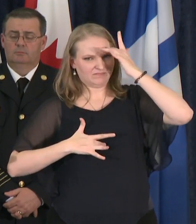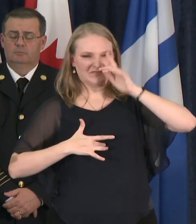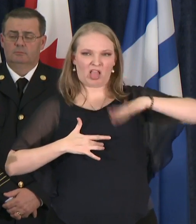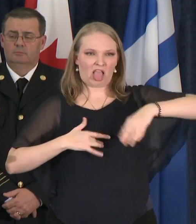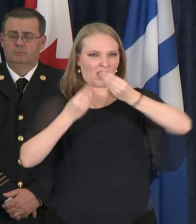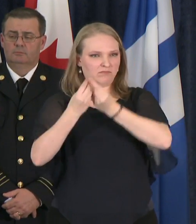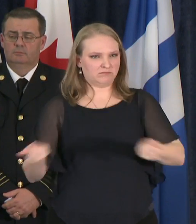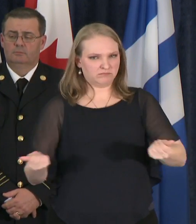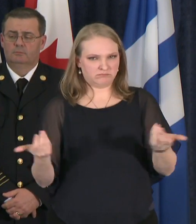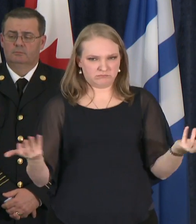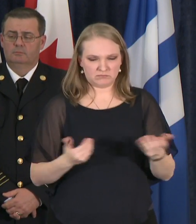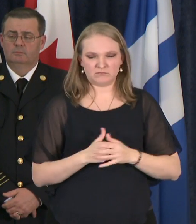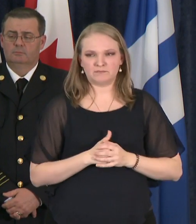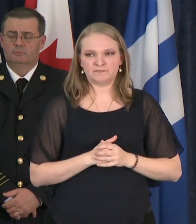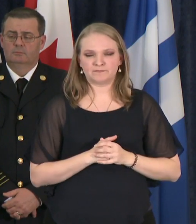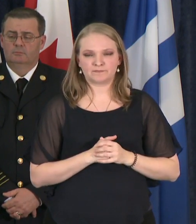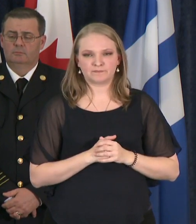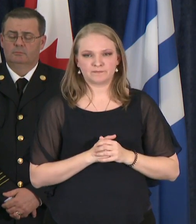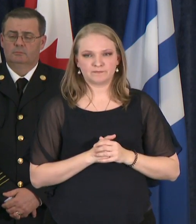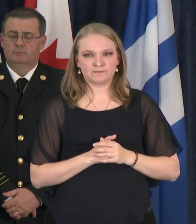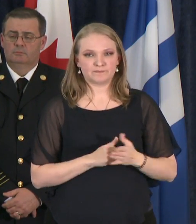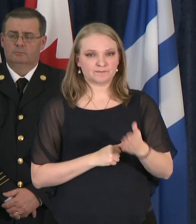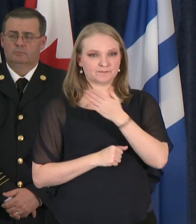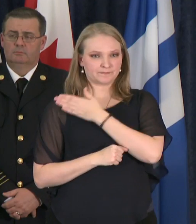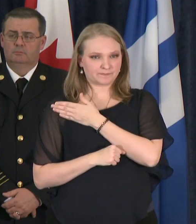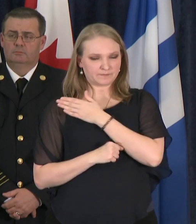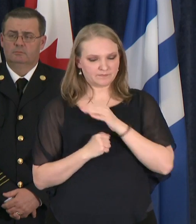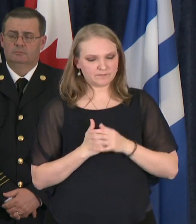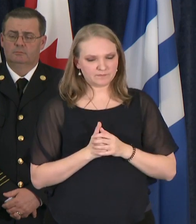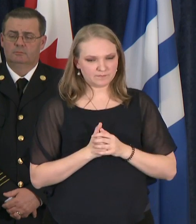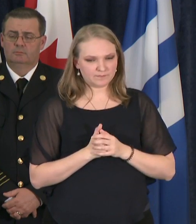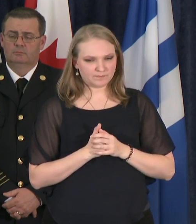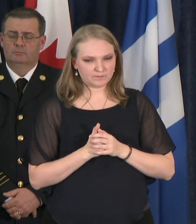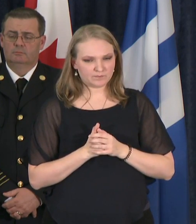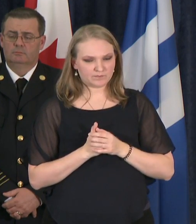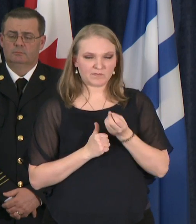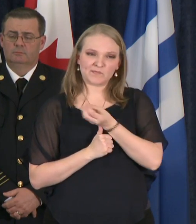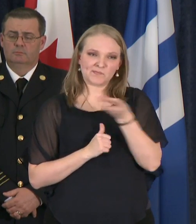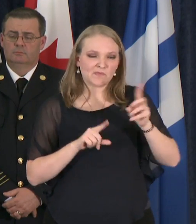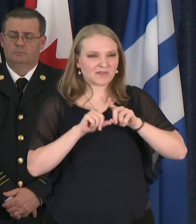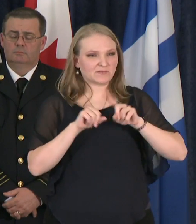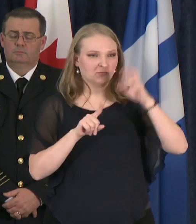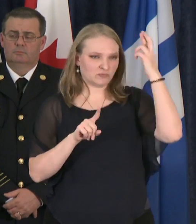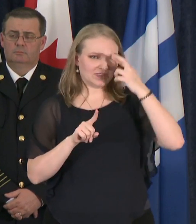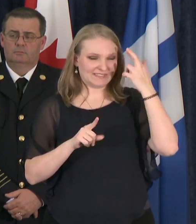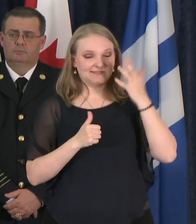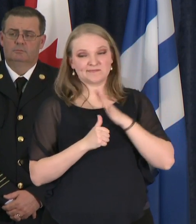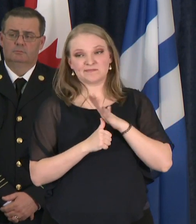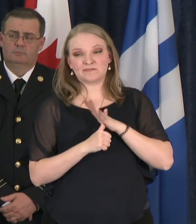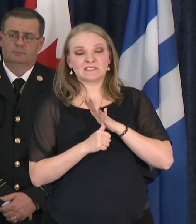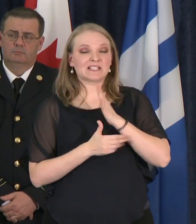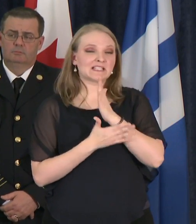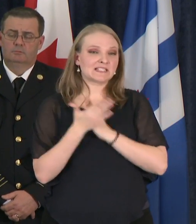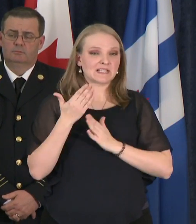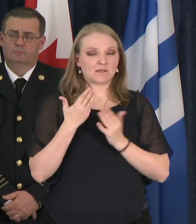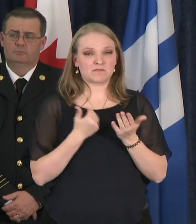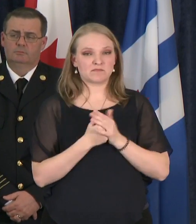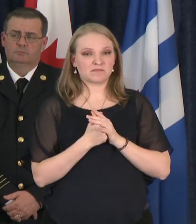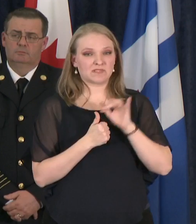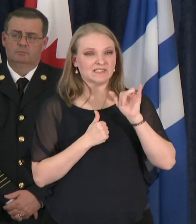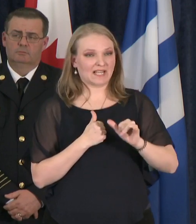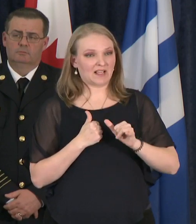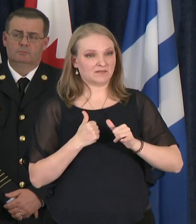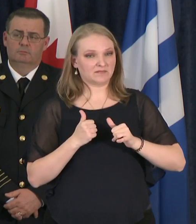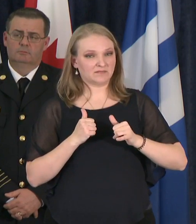think there are a number of different reasons. For some, it may take some time to clear evidence of the